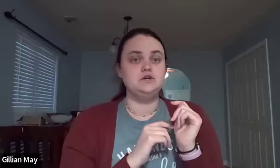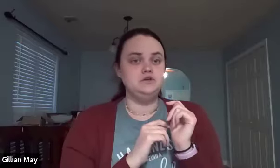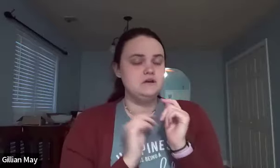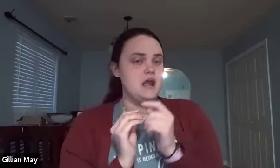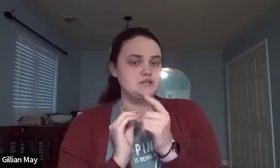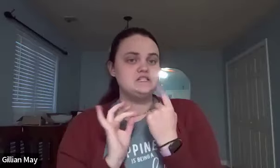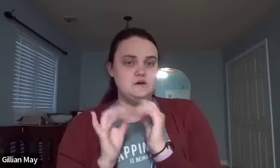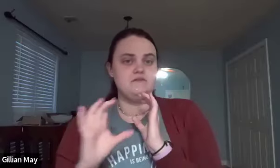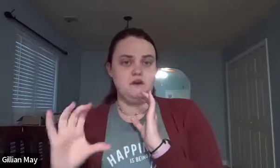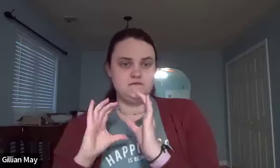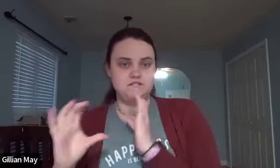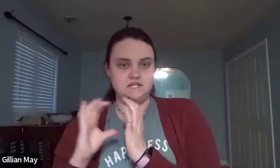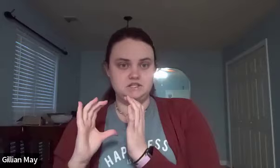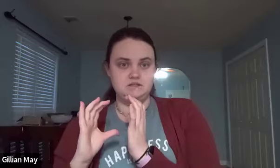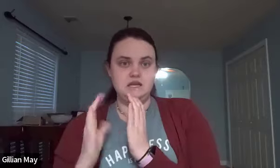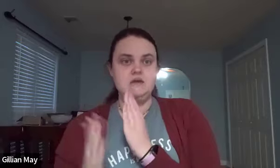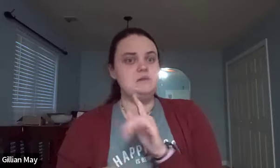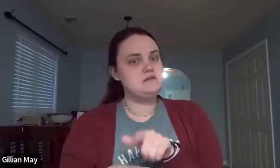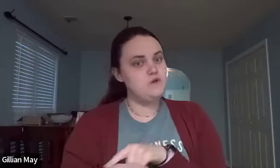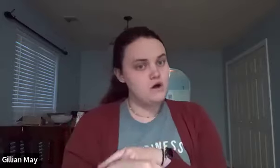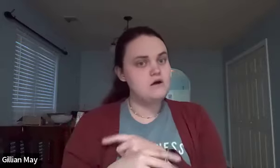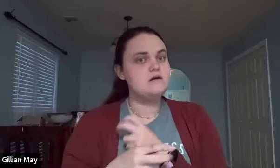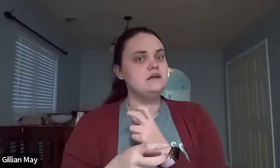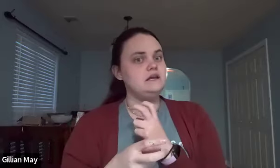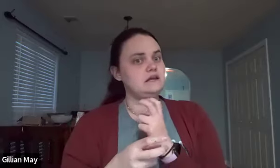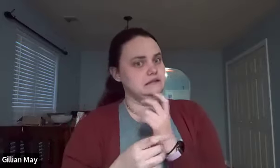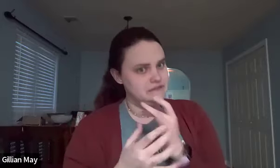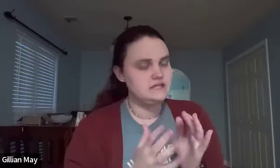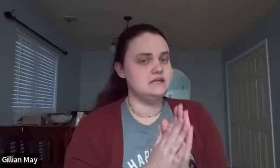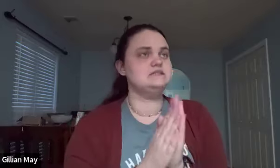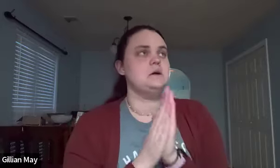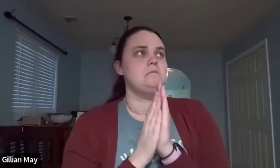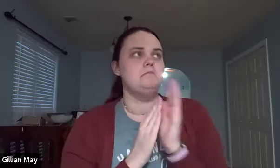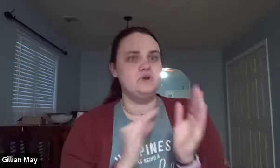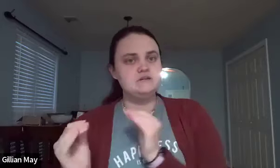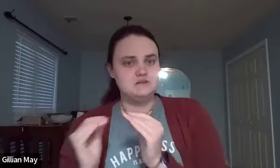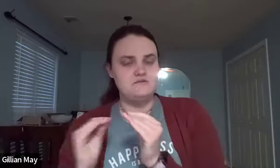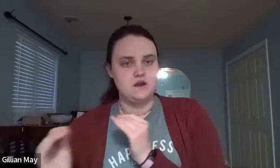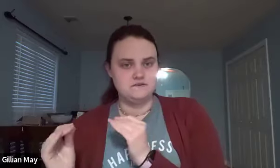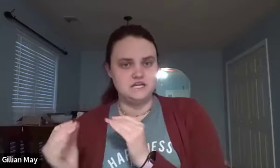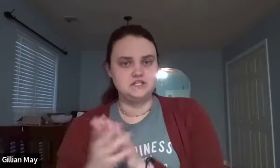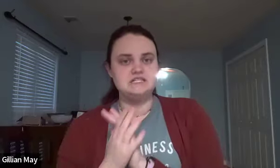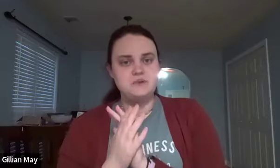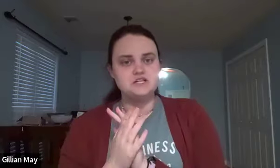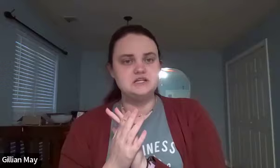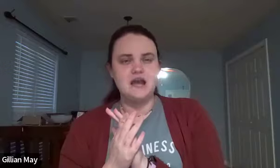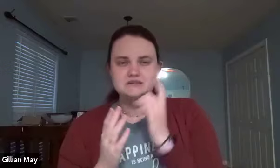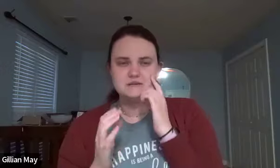you can actually still have a conversation. It may be long and tedious, but you can still have a conversation. Especially, I always think about